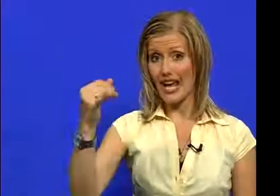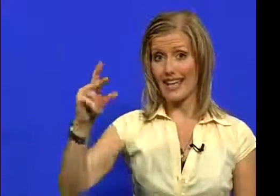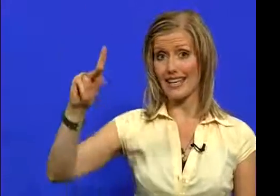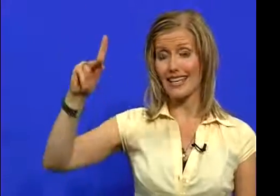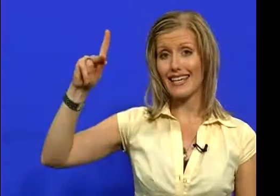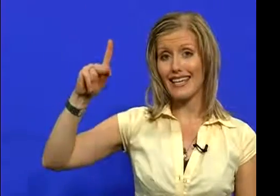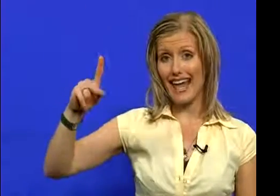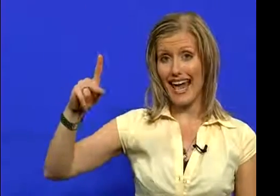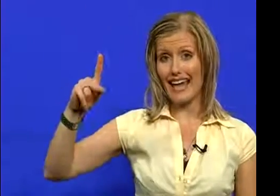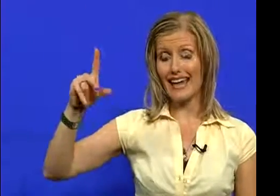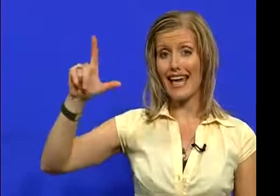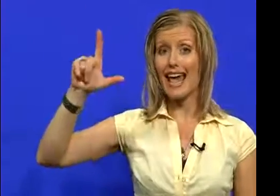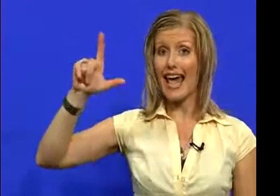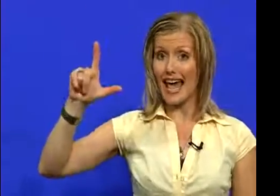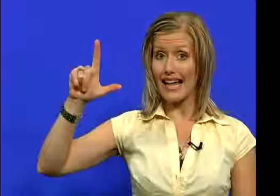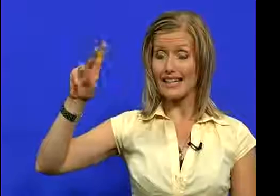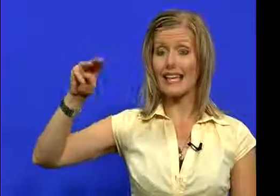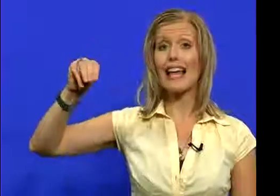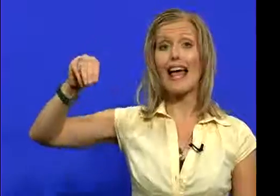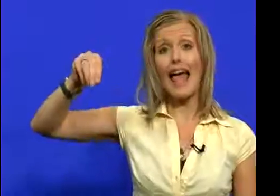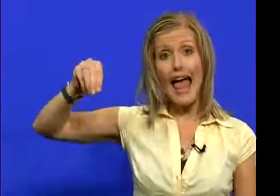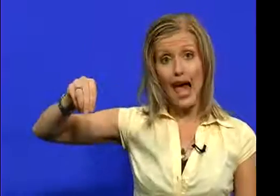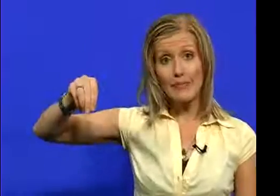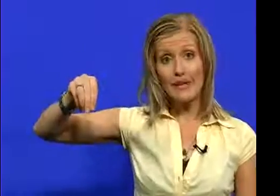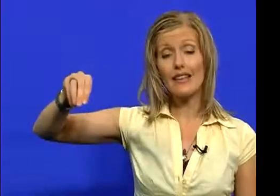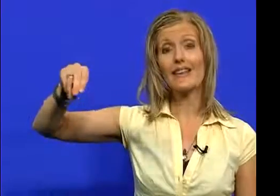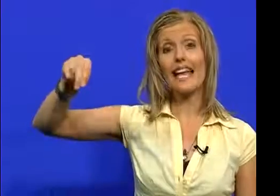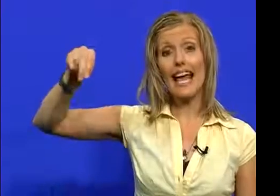J, K, L, M,